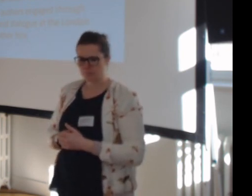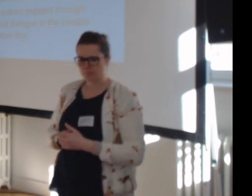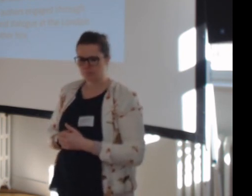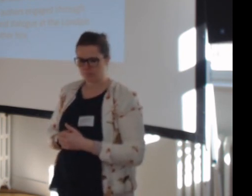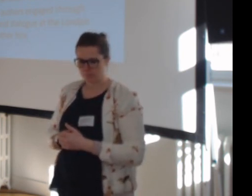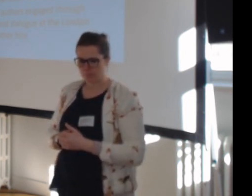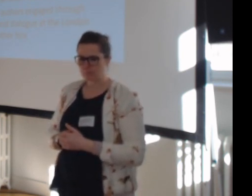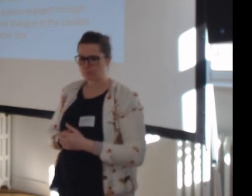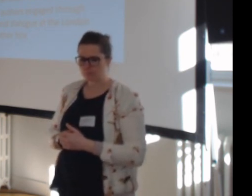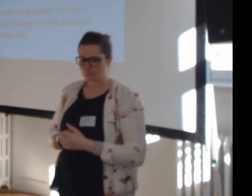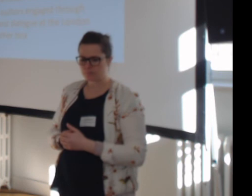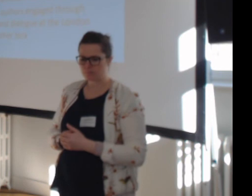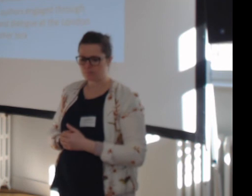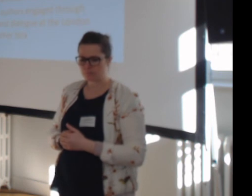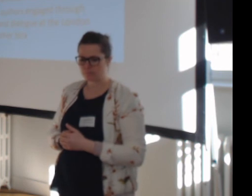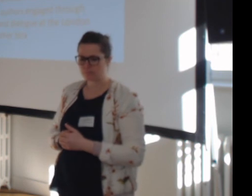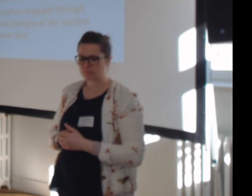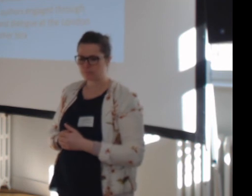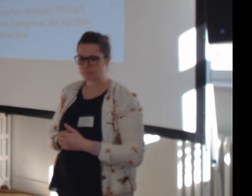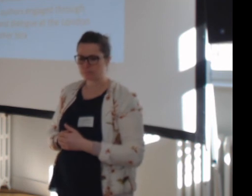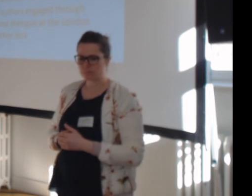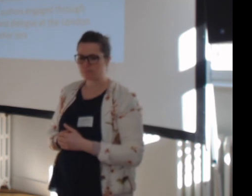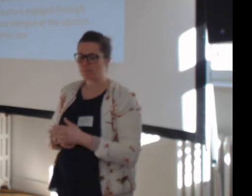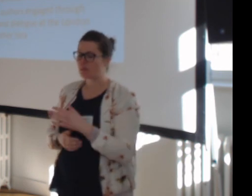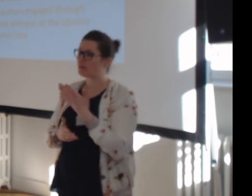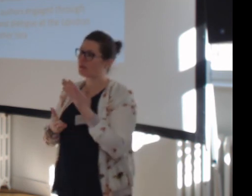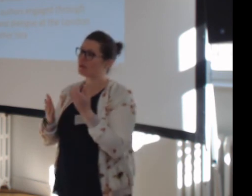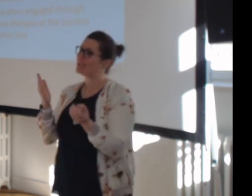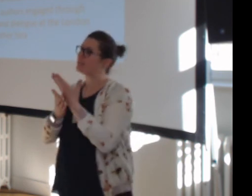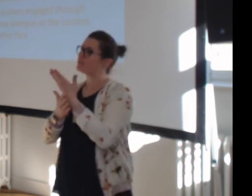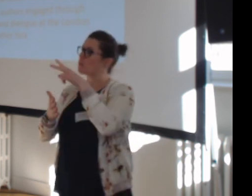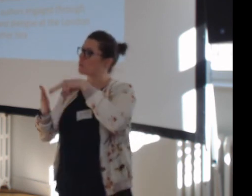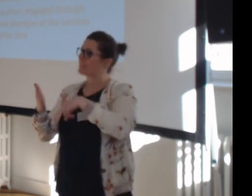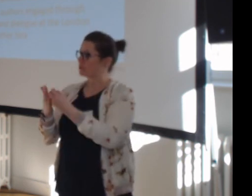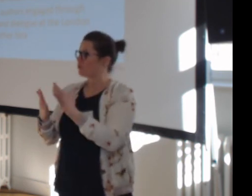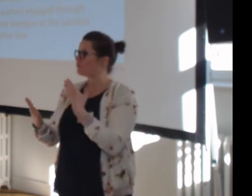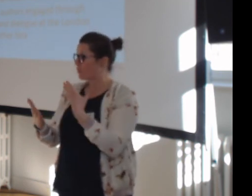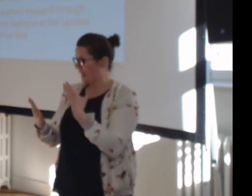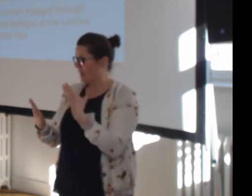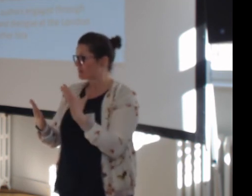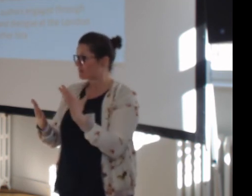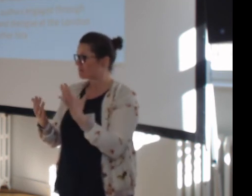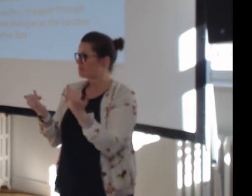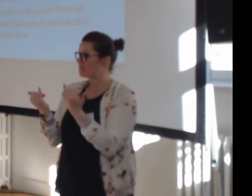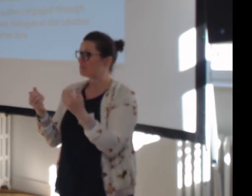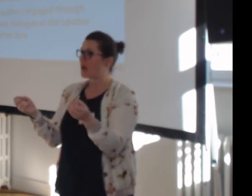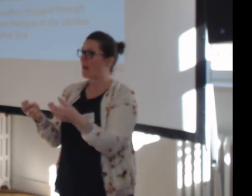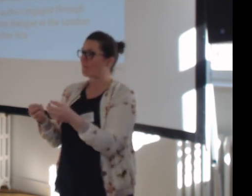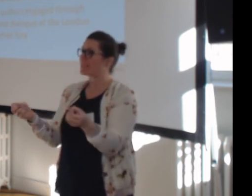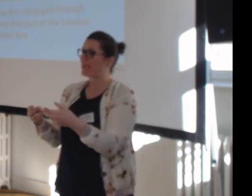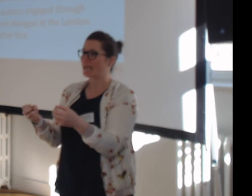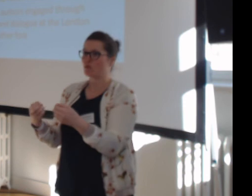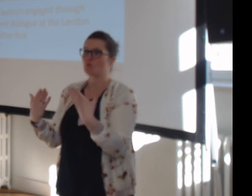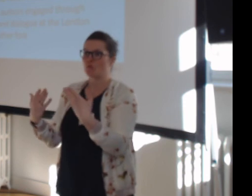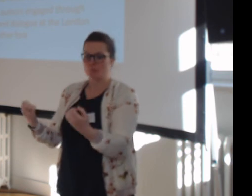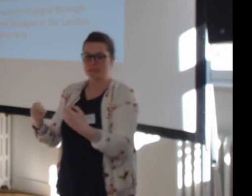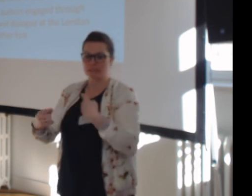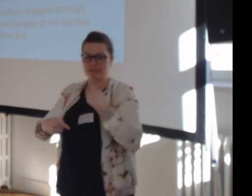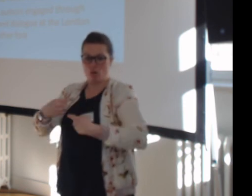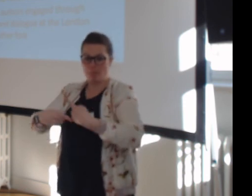UNICEF? Well, these innovative reading software applications are currently under